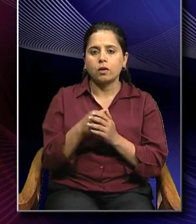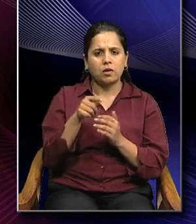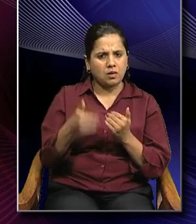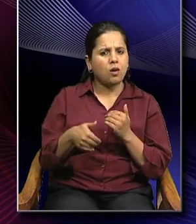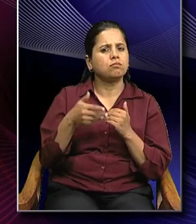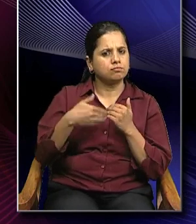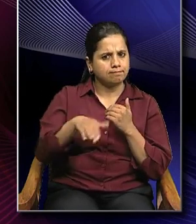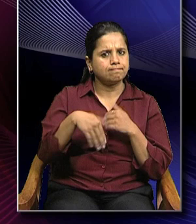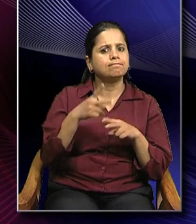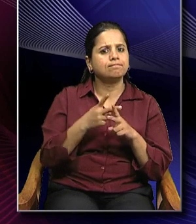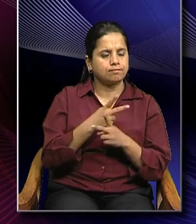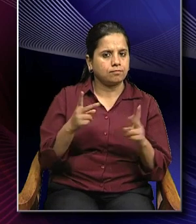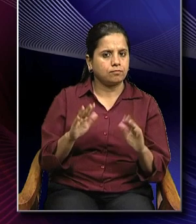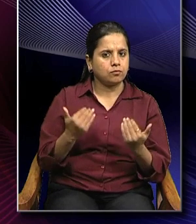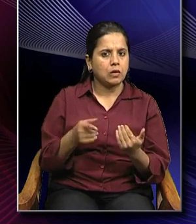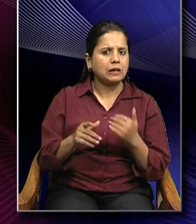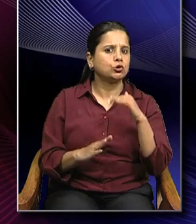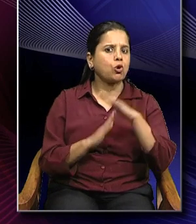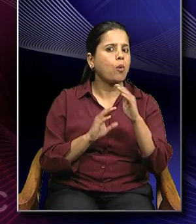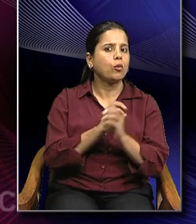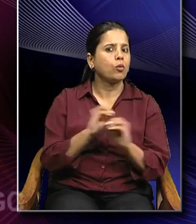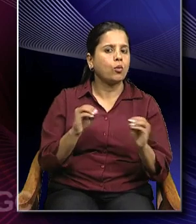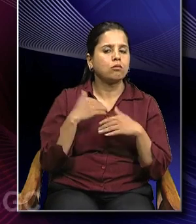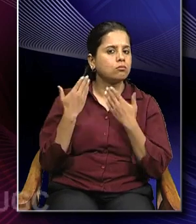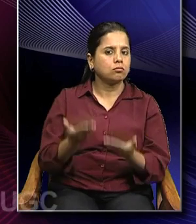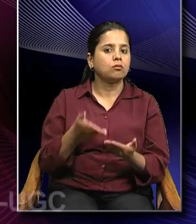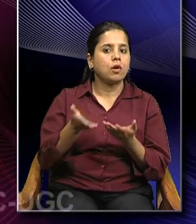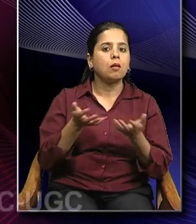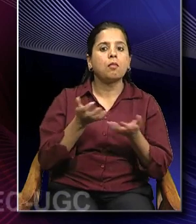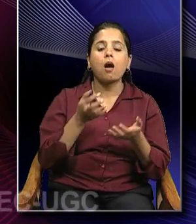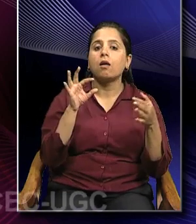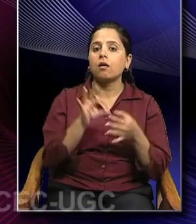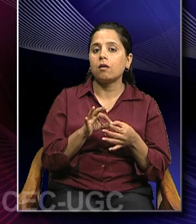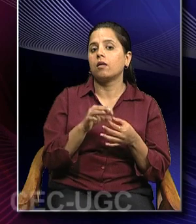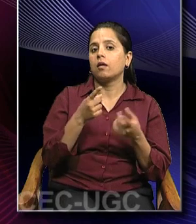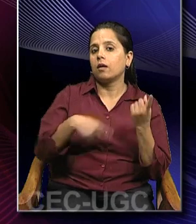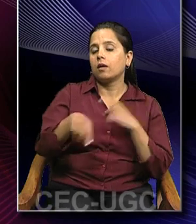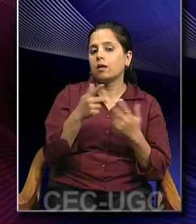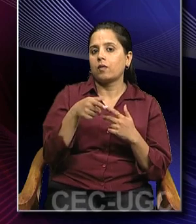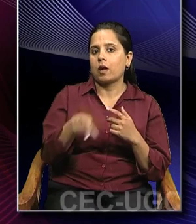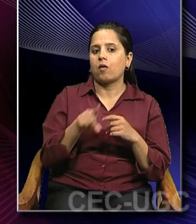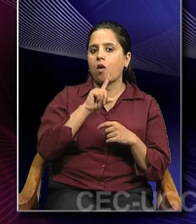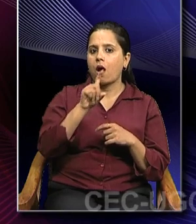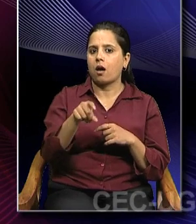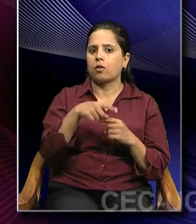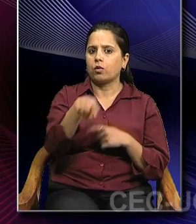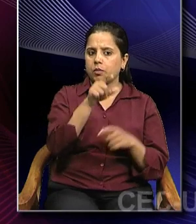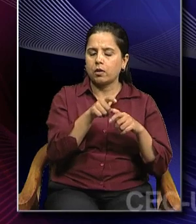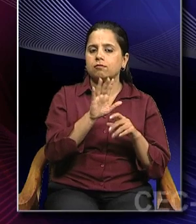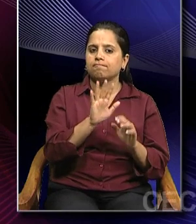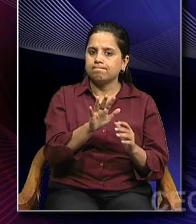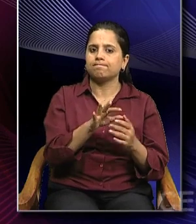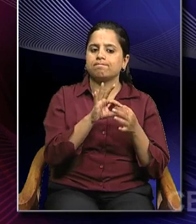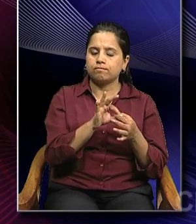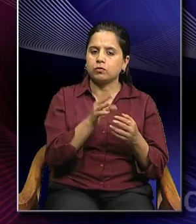is moving ahead. It has not stopped till date, because marketing is something which asks us to stay relevant in the